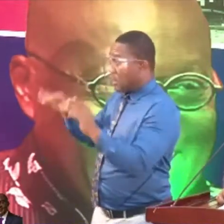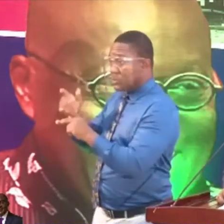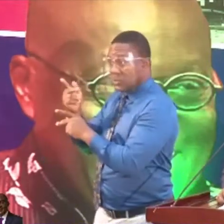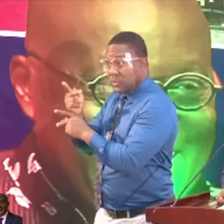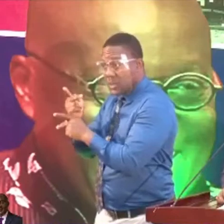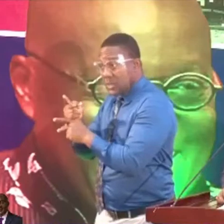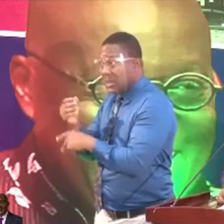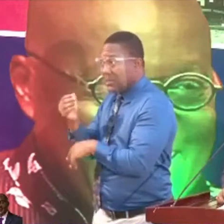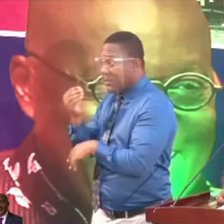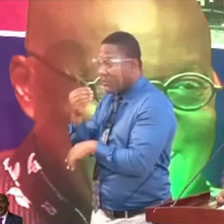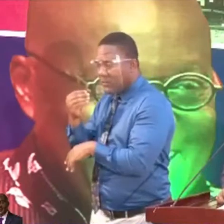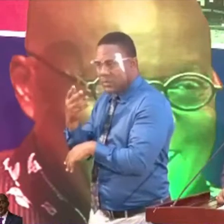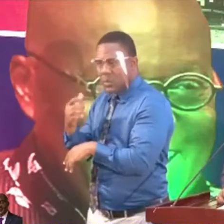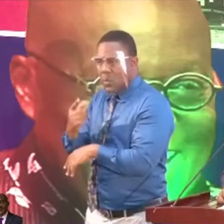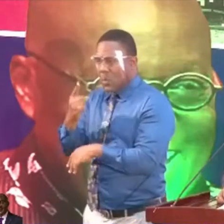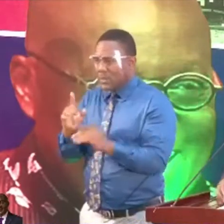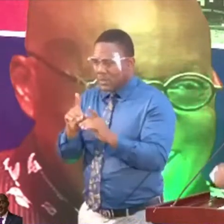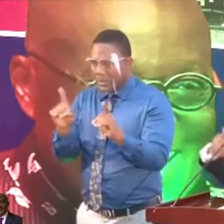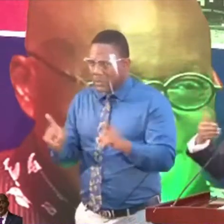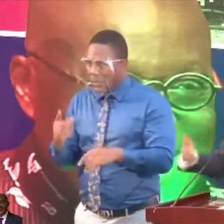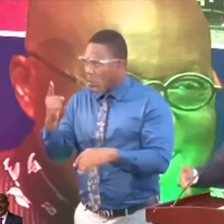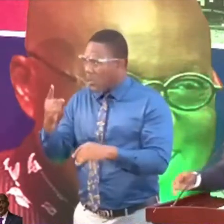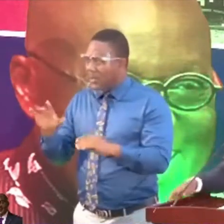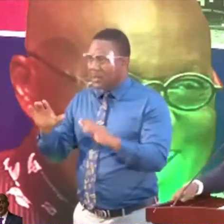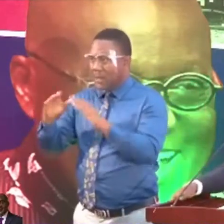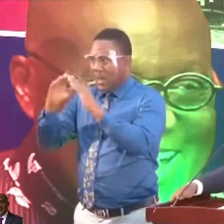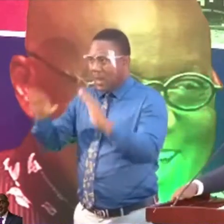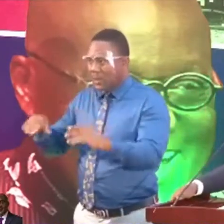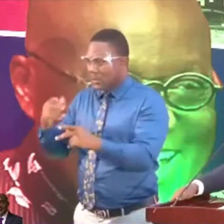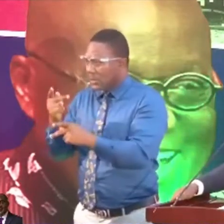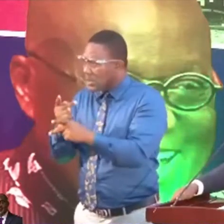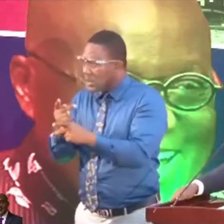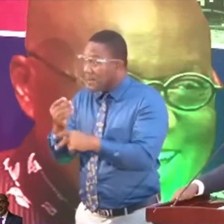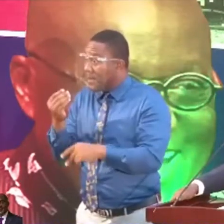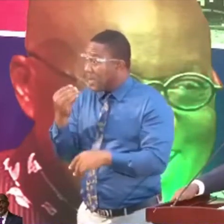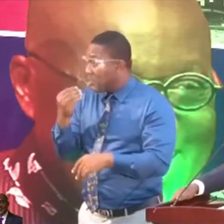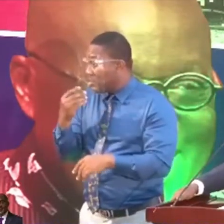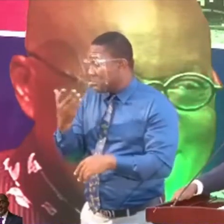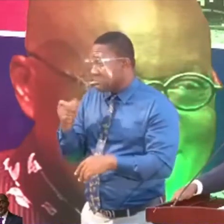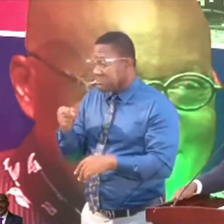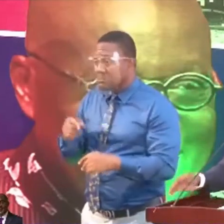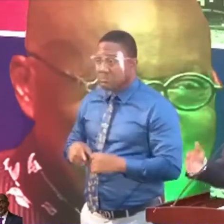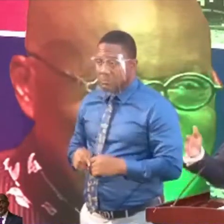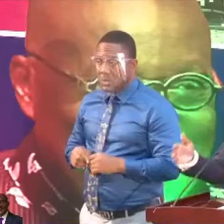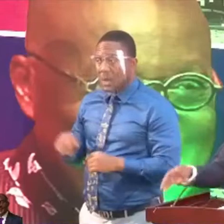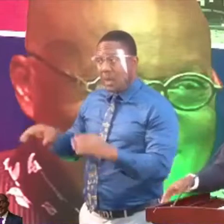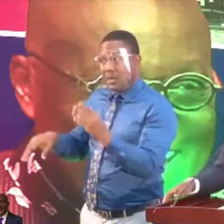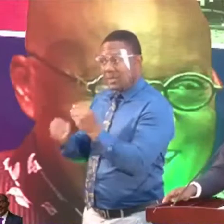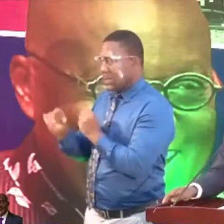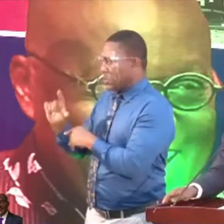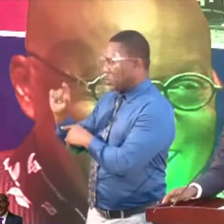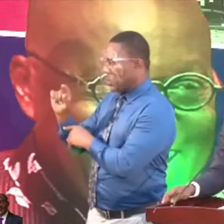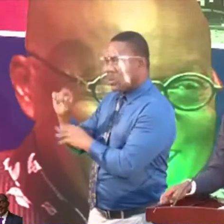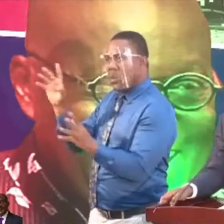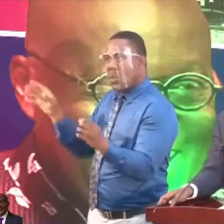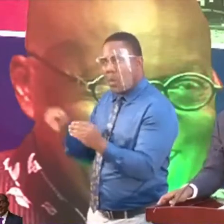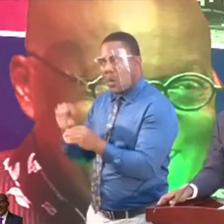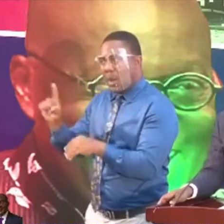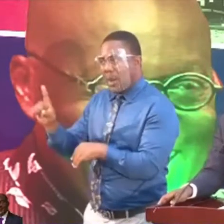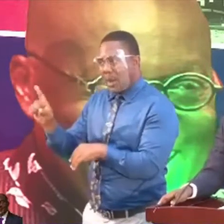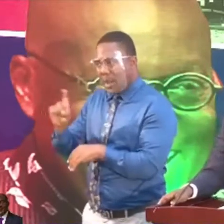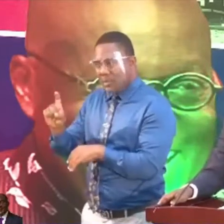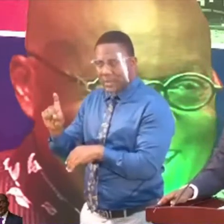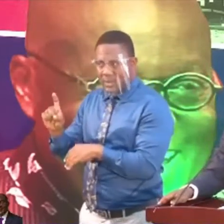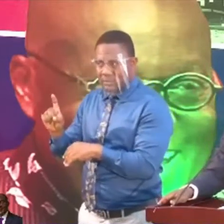One Warehouse program. There are another 20 that the Ministry of Agriculture is building to make them 100 warehouses. And these